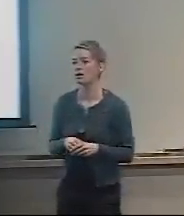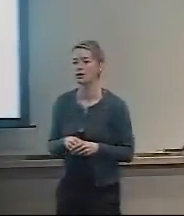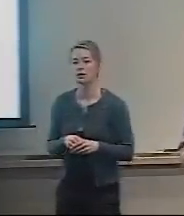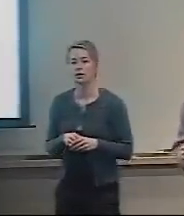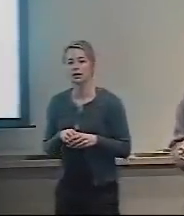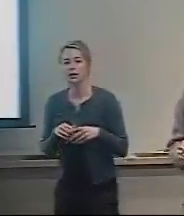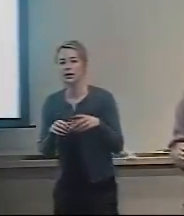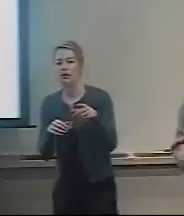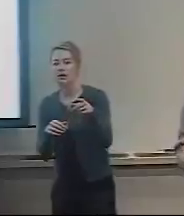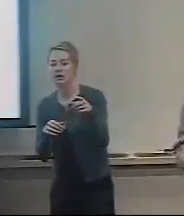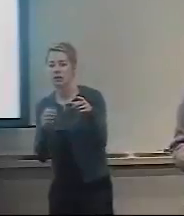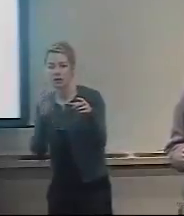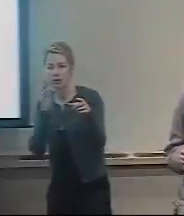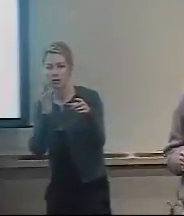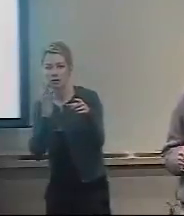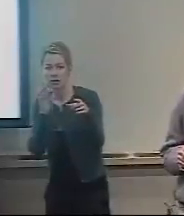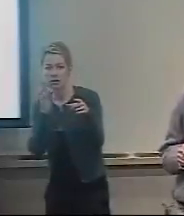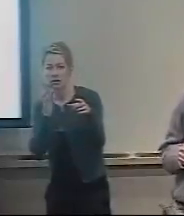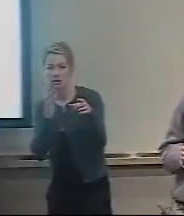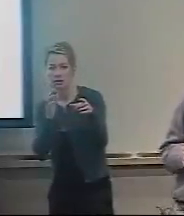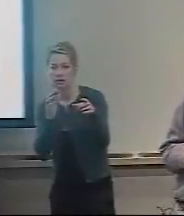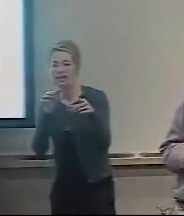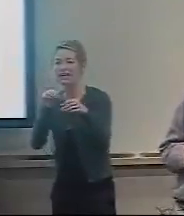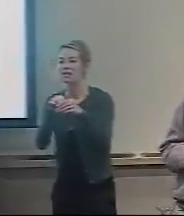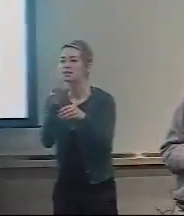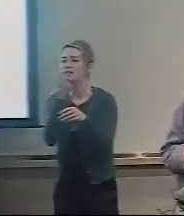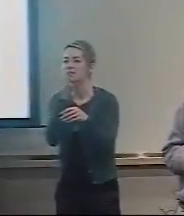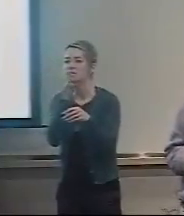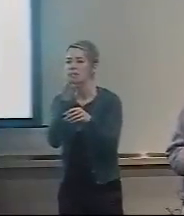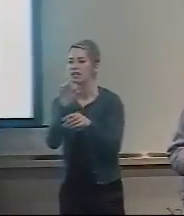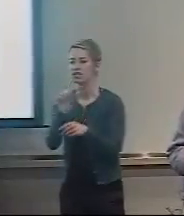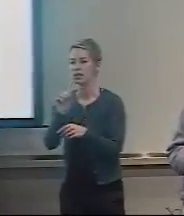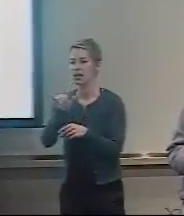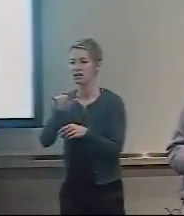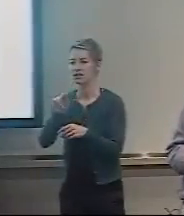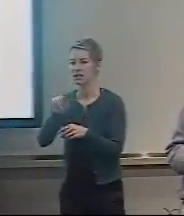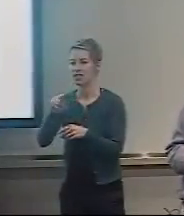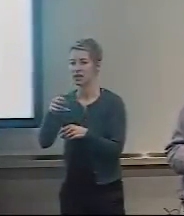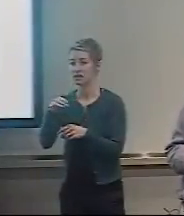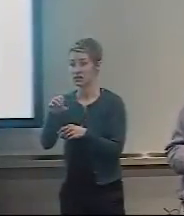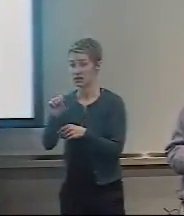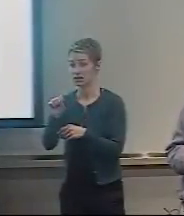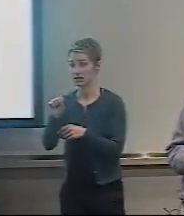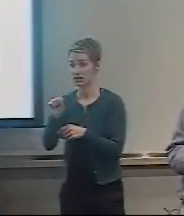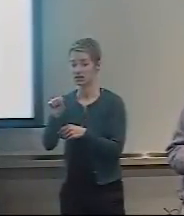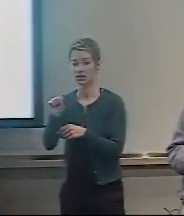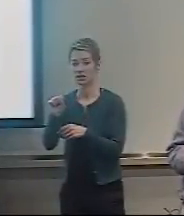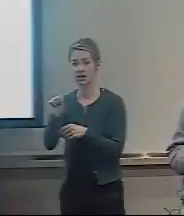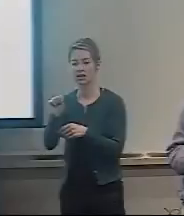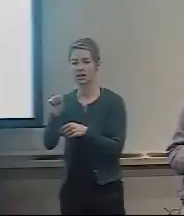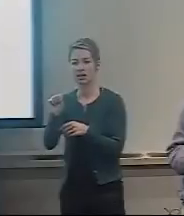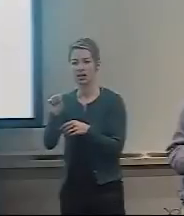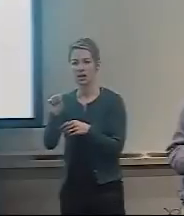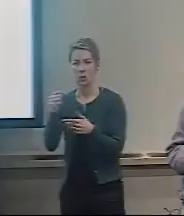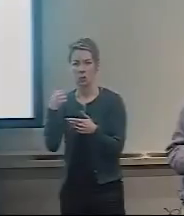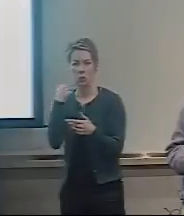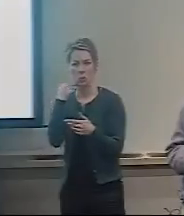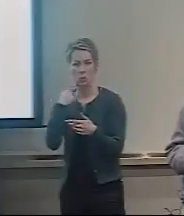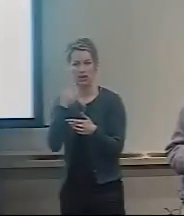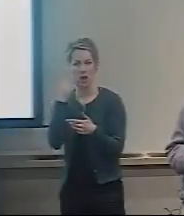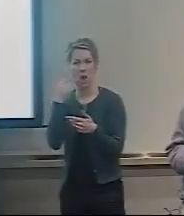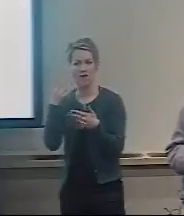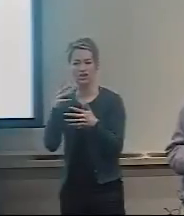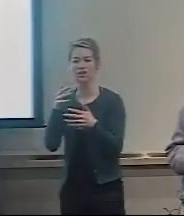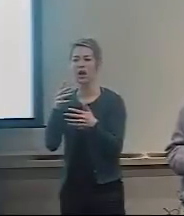Yes? In speech synthesis, and I think in speech coding, it's sort of known that things like rhyming tests, performance on rhyming